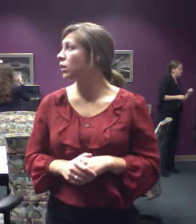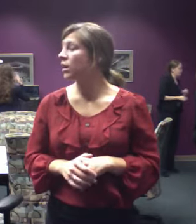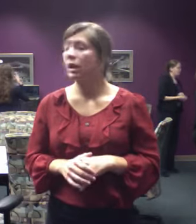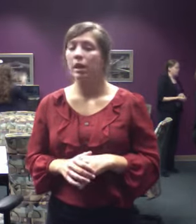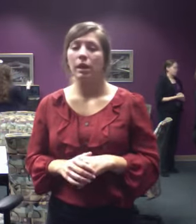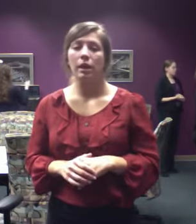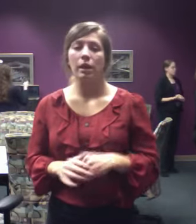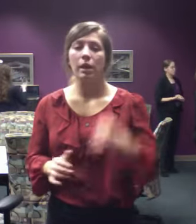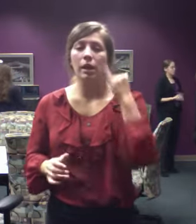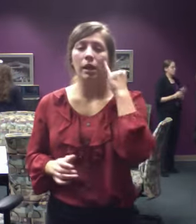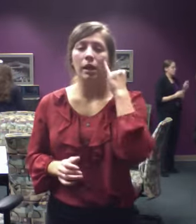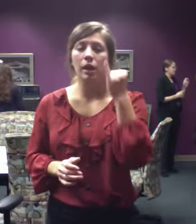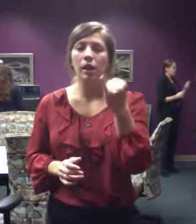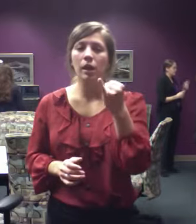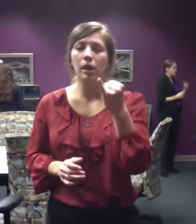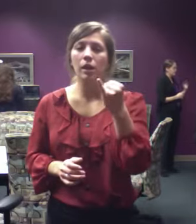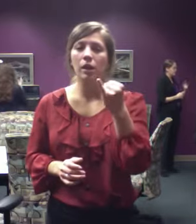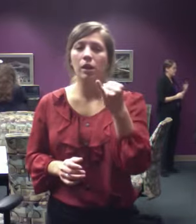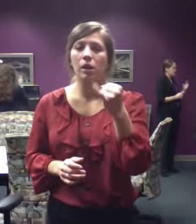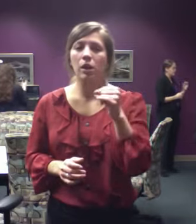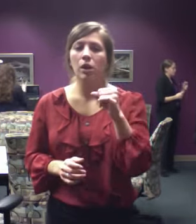of places like St. Petersburg or Leningrad,